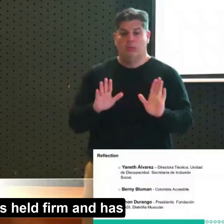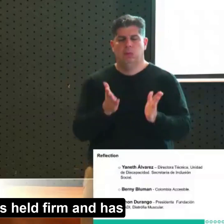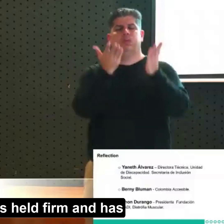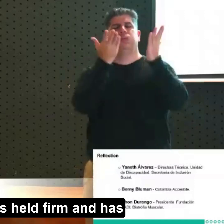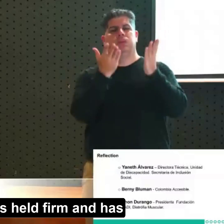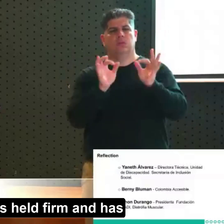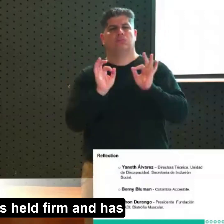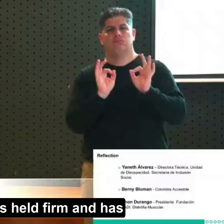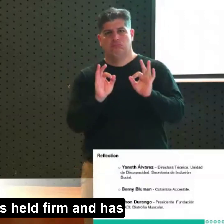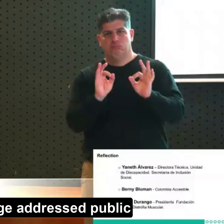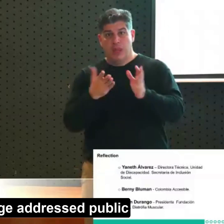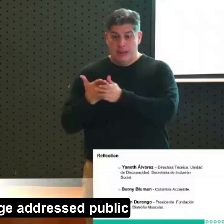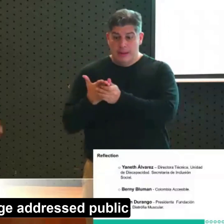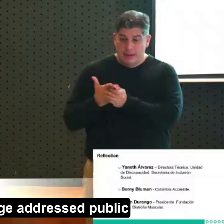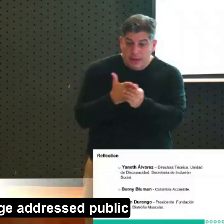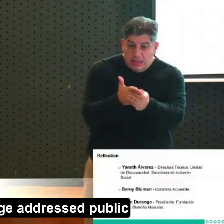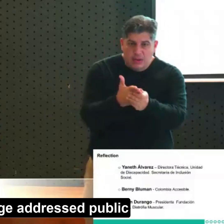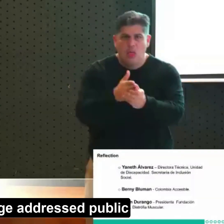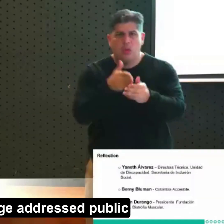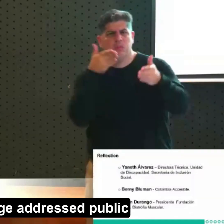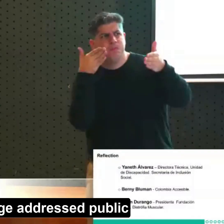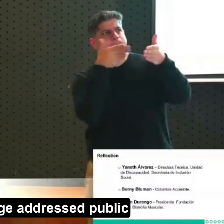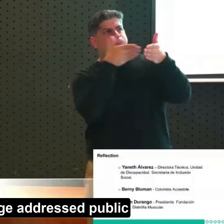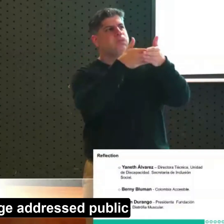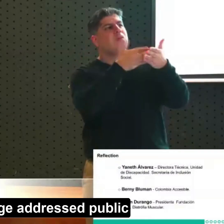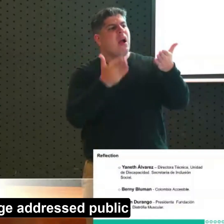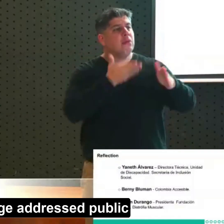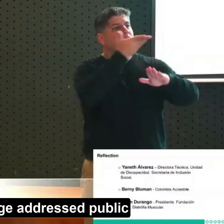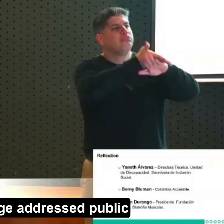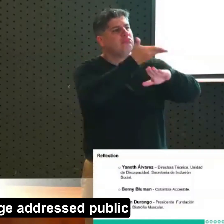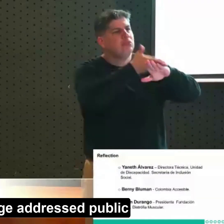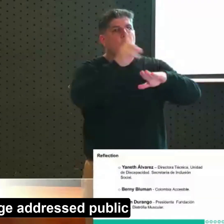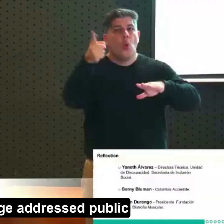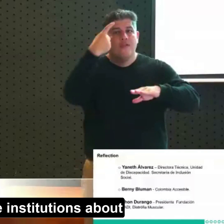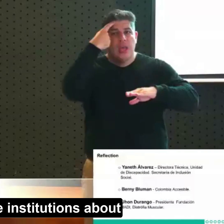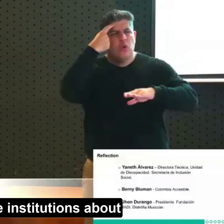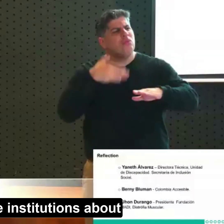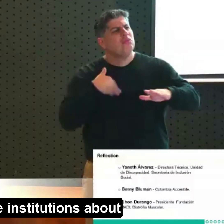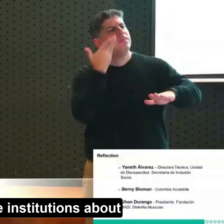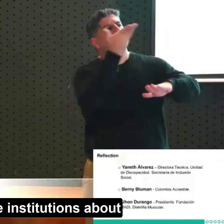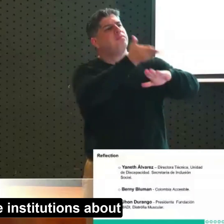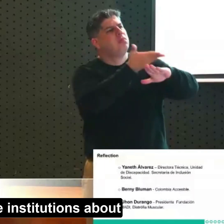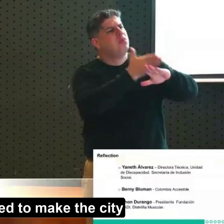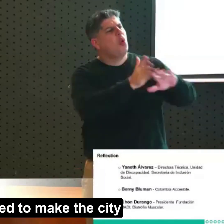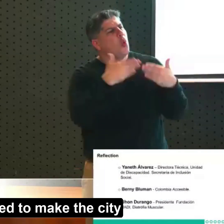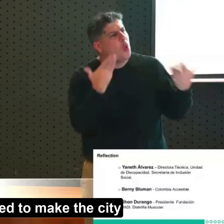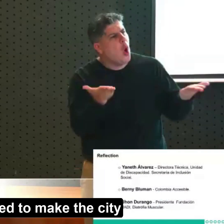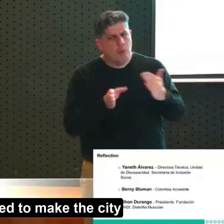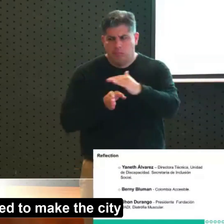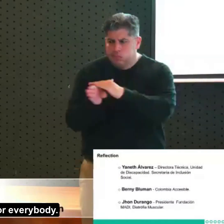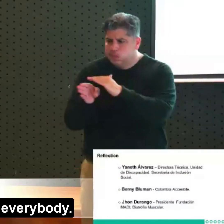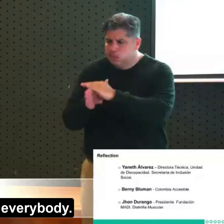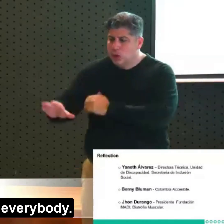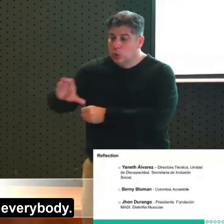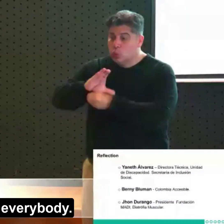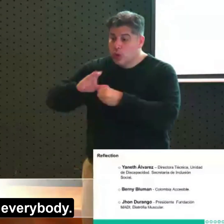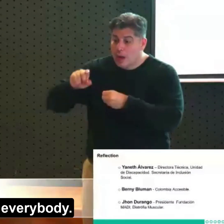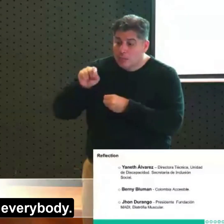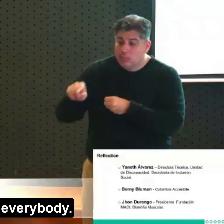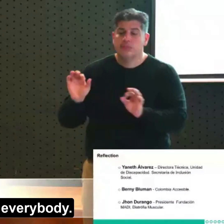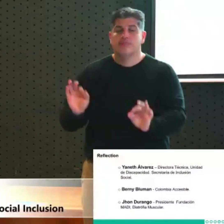and has directed towards addressed public and private institutions about how we need to make the city